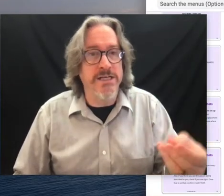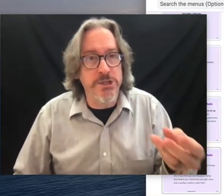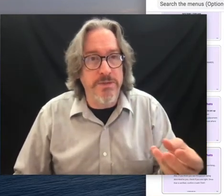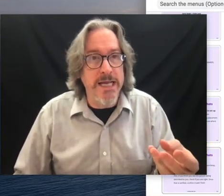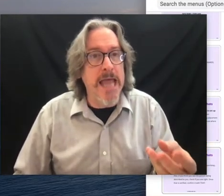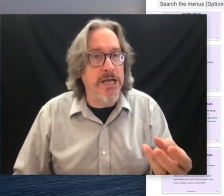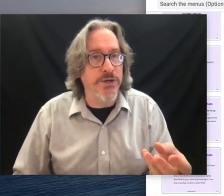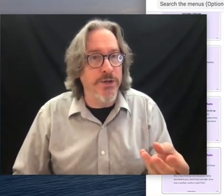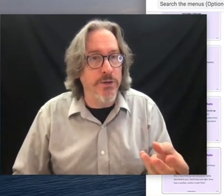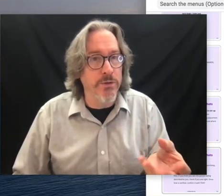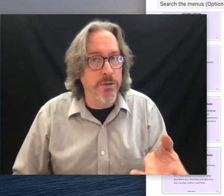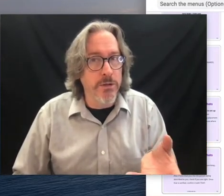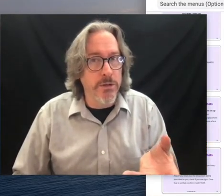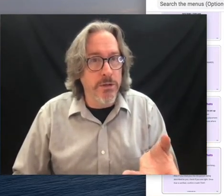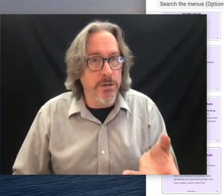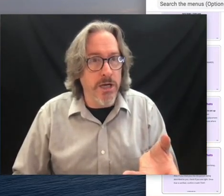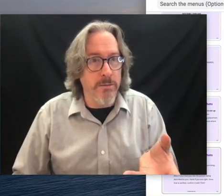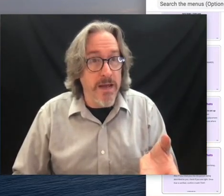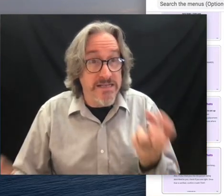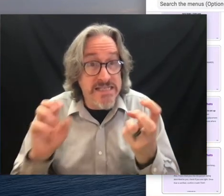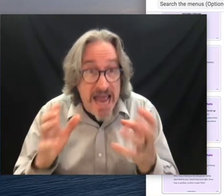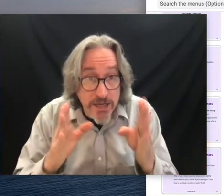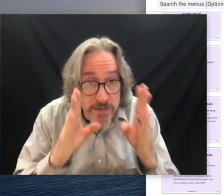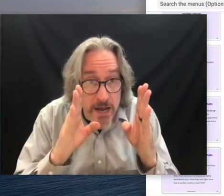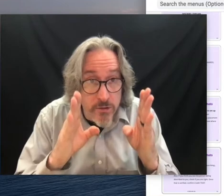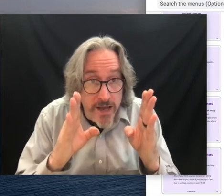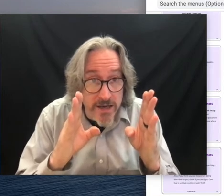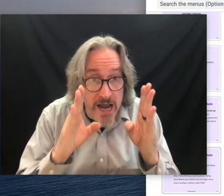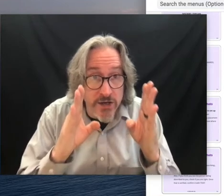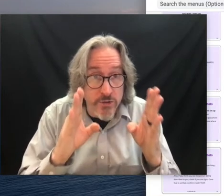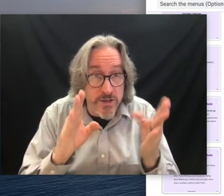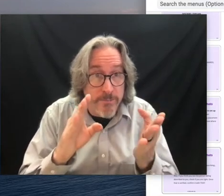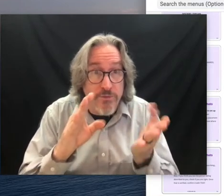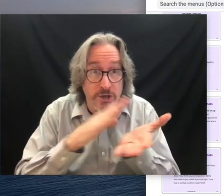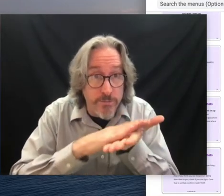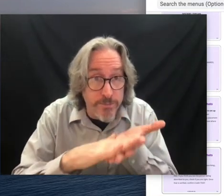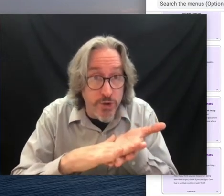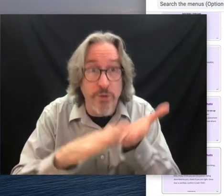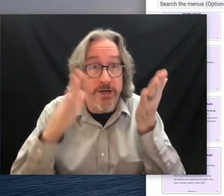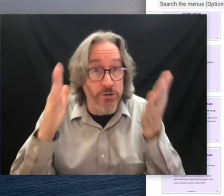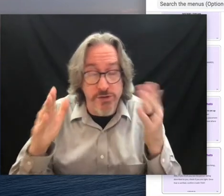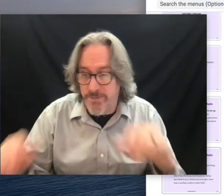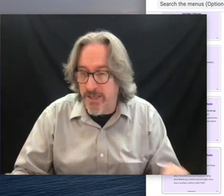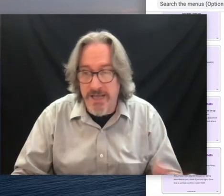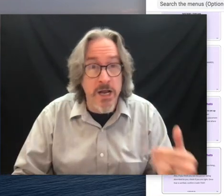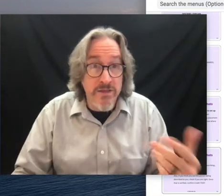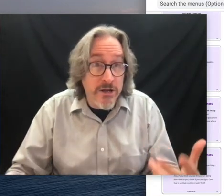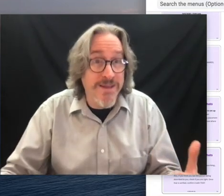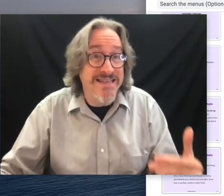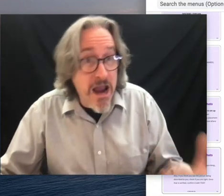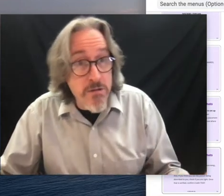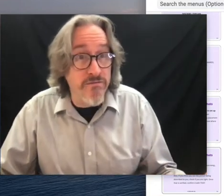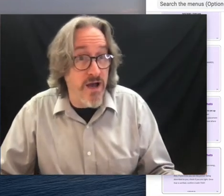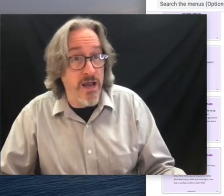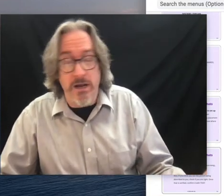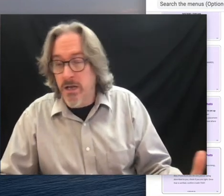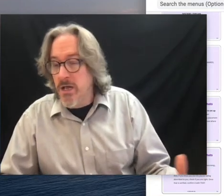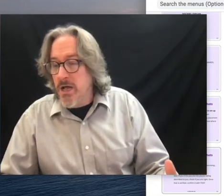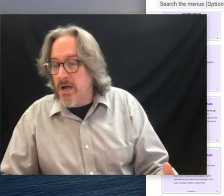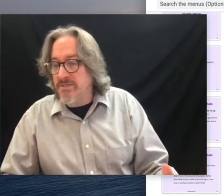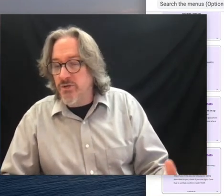one has explained that to you, and sat you down and gotten you to lip read or shown you pictures or something like that, that could be